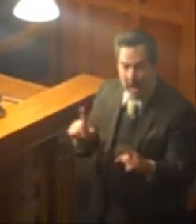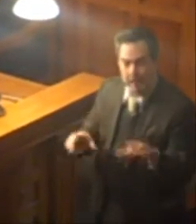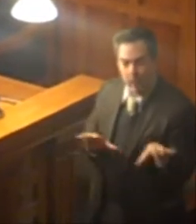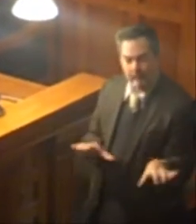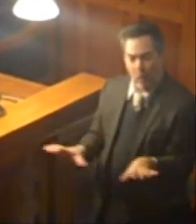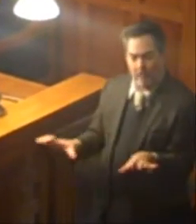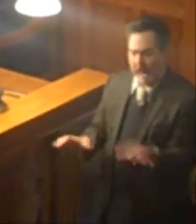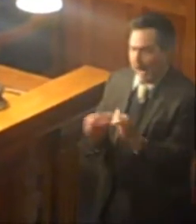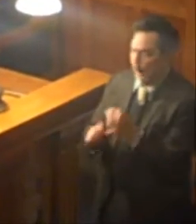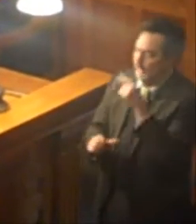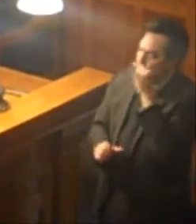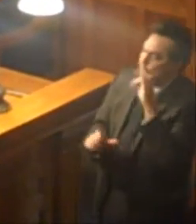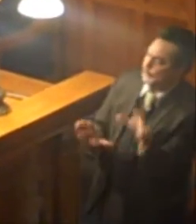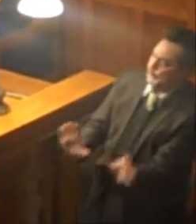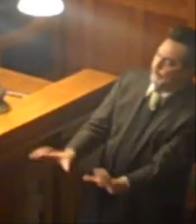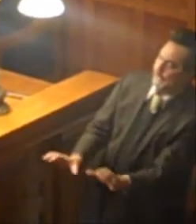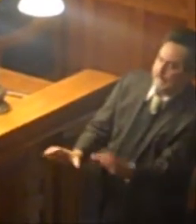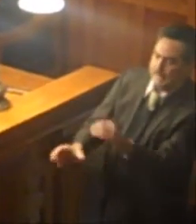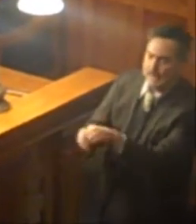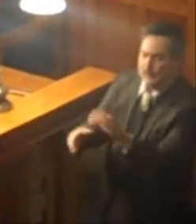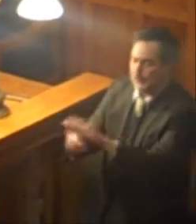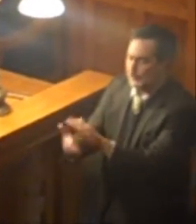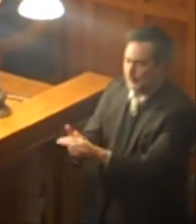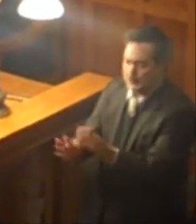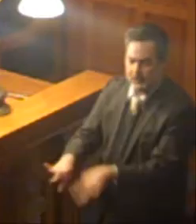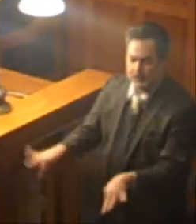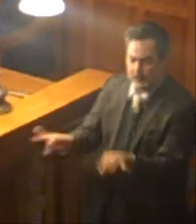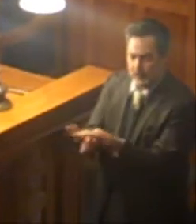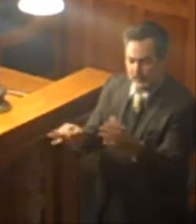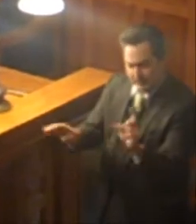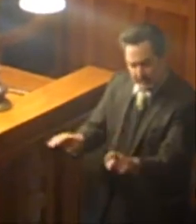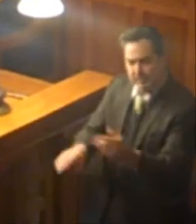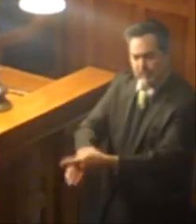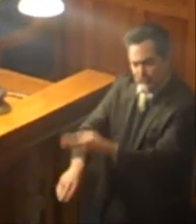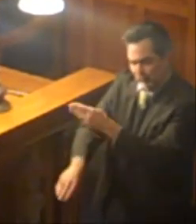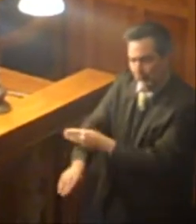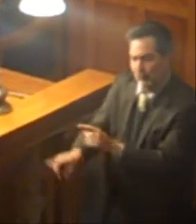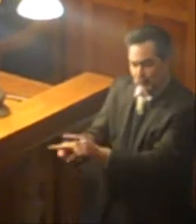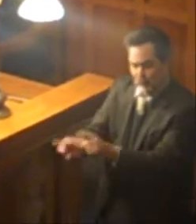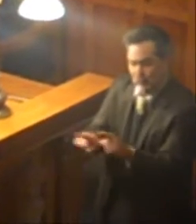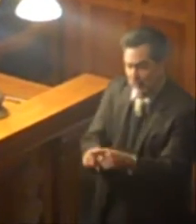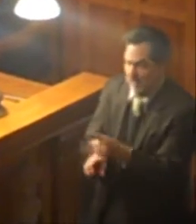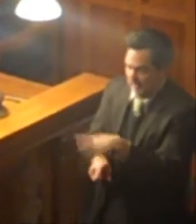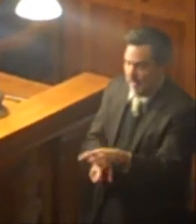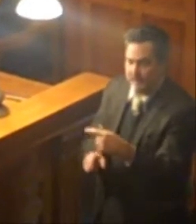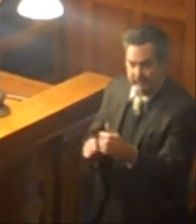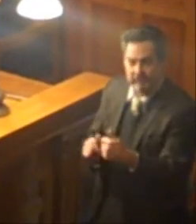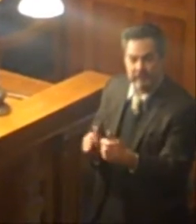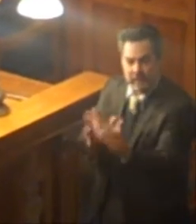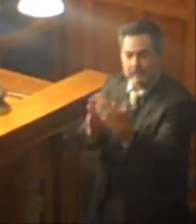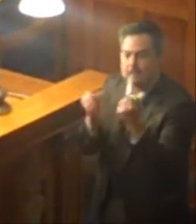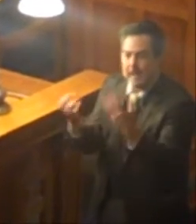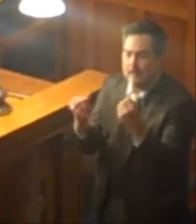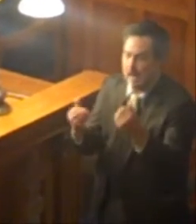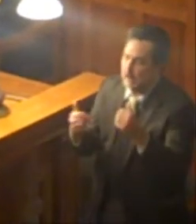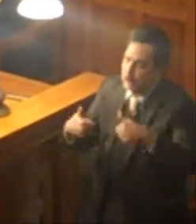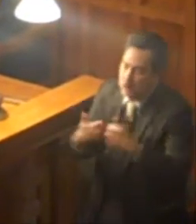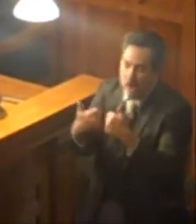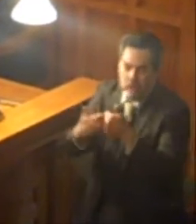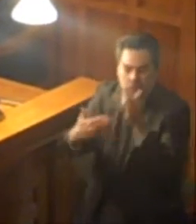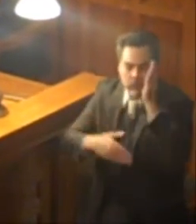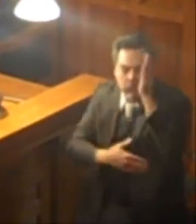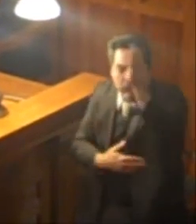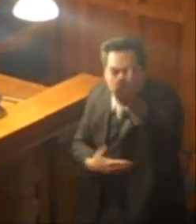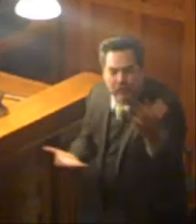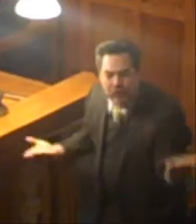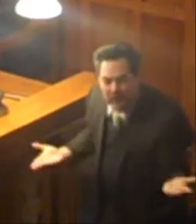the challenges they face. And I look forward to working with the school committee. And I've had fruitful discussions with some